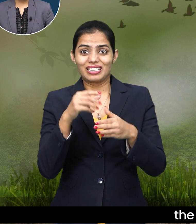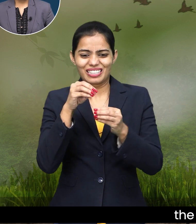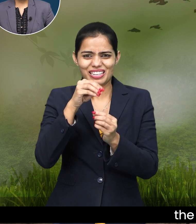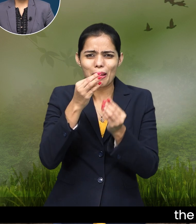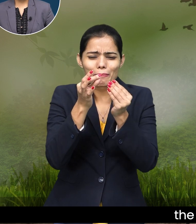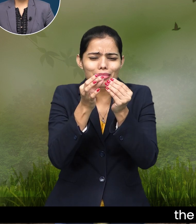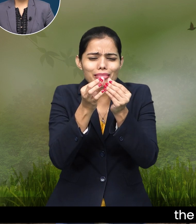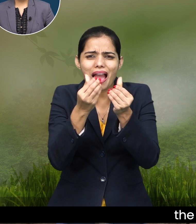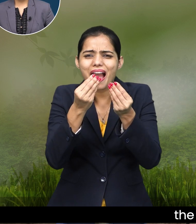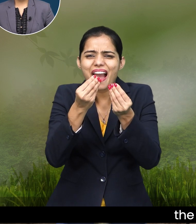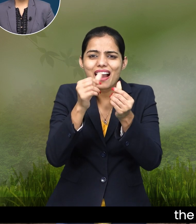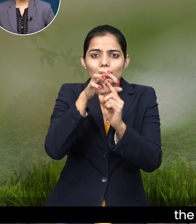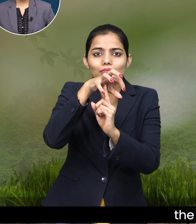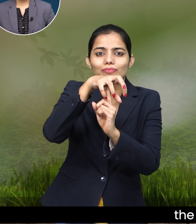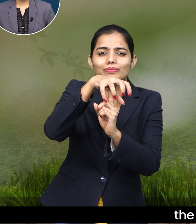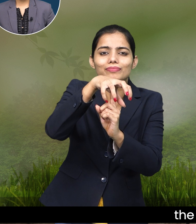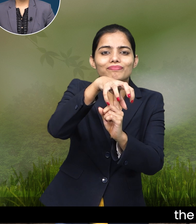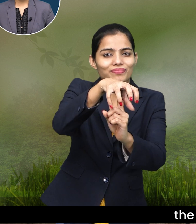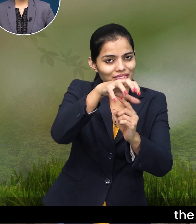tiny amoeba,